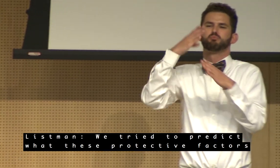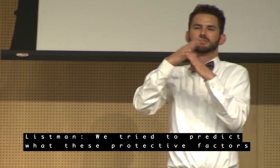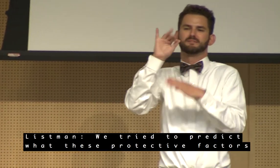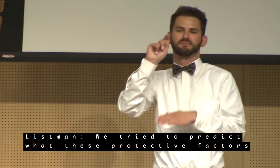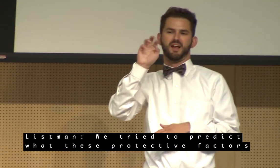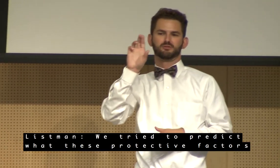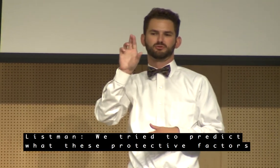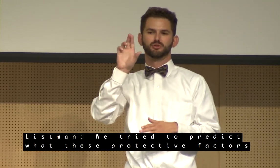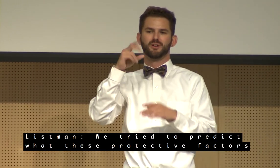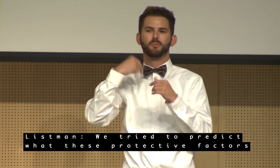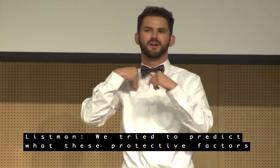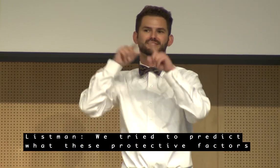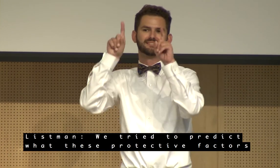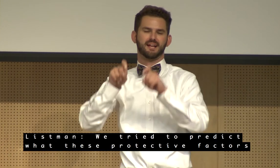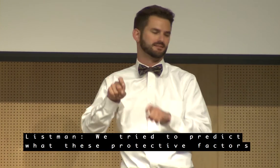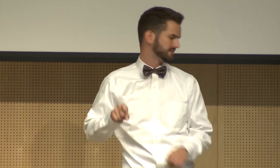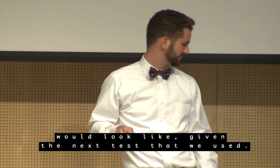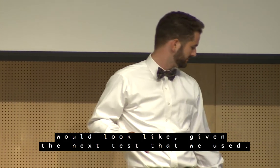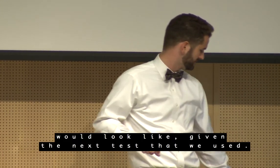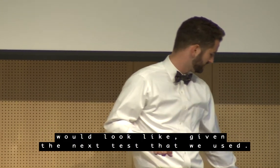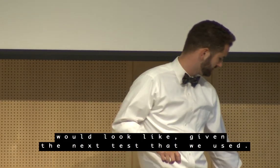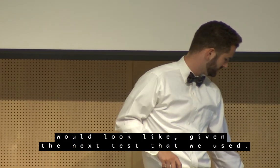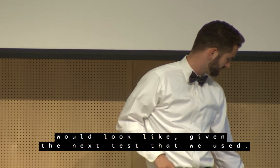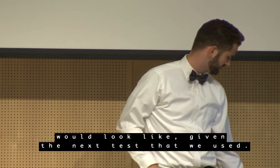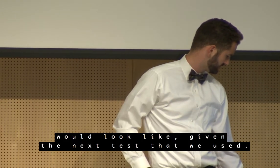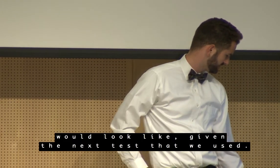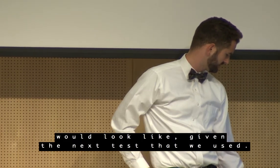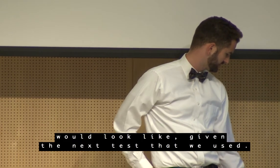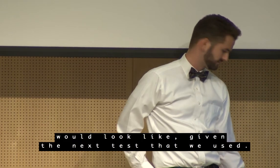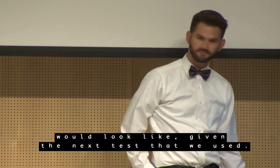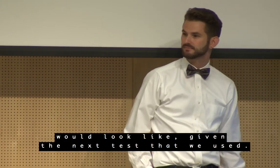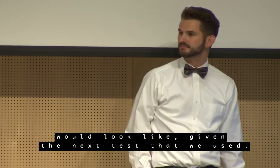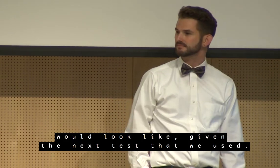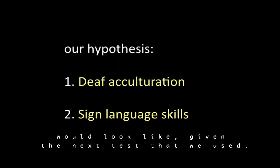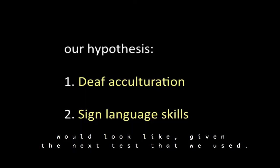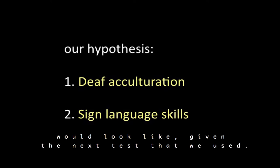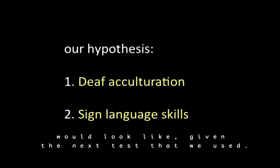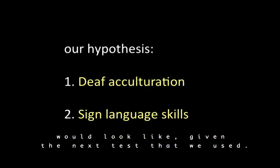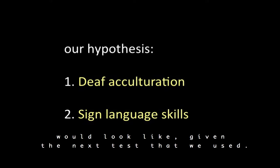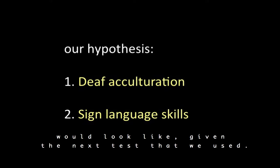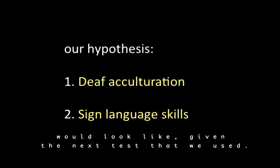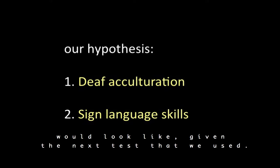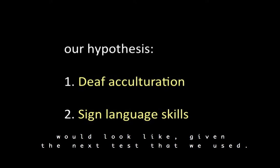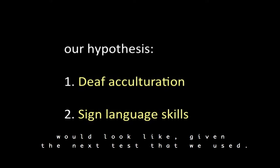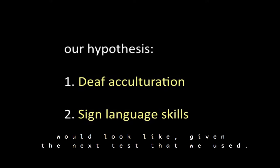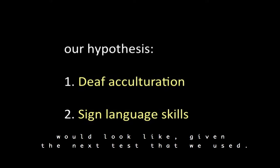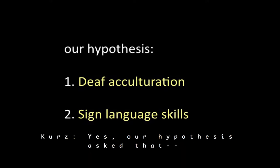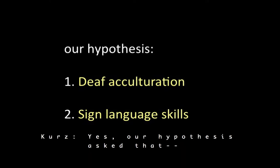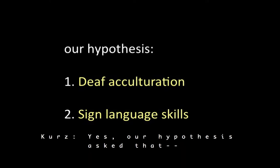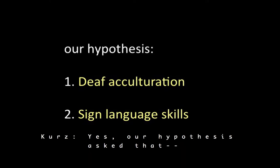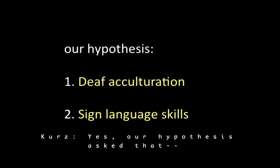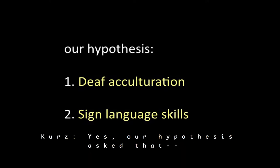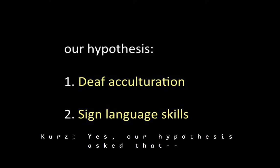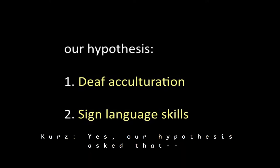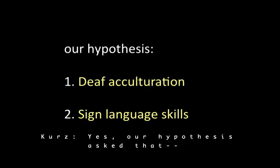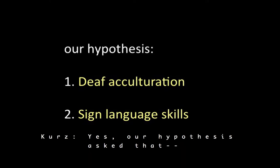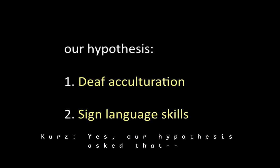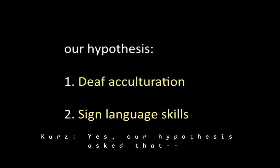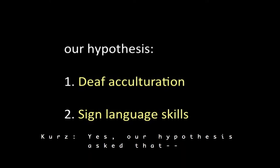what these protective factors would look like given the next test that we used. Yes, our hypothesis